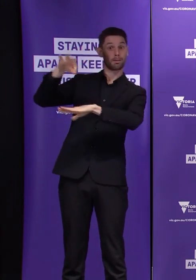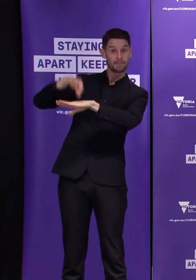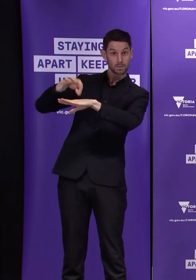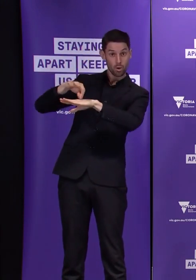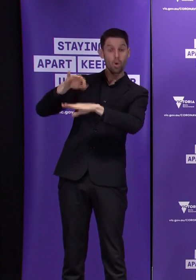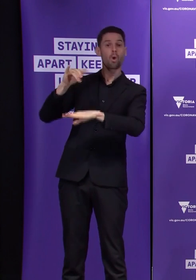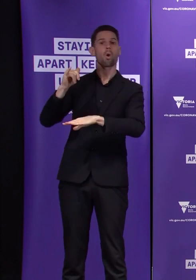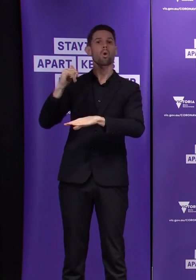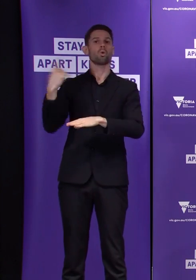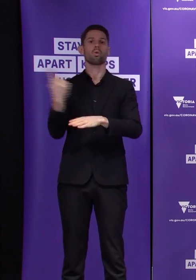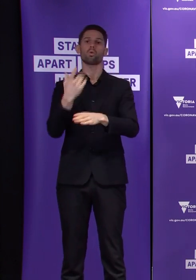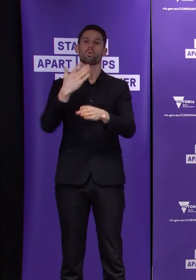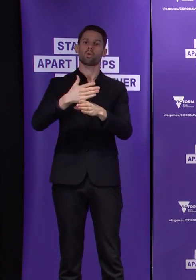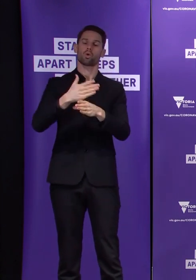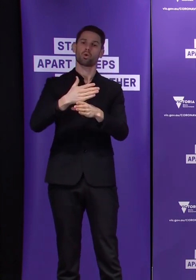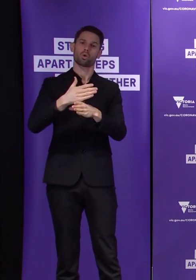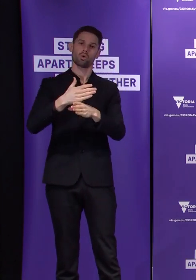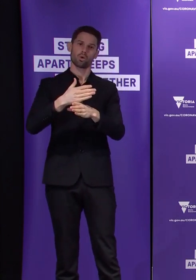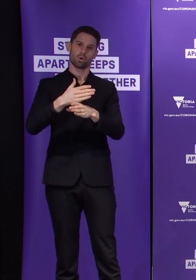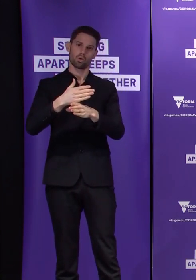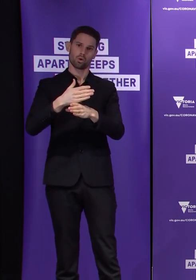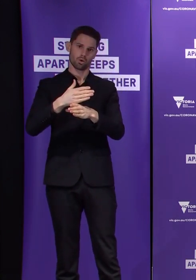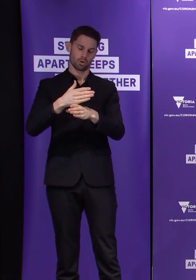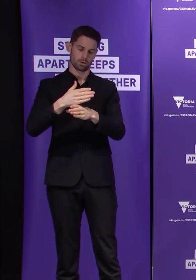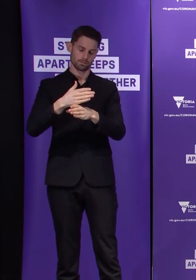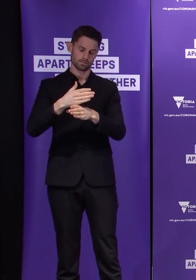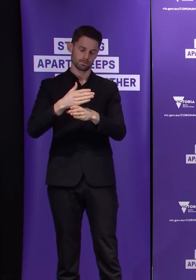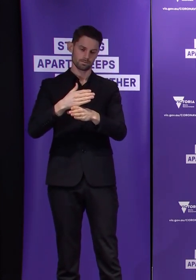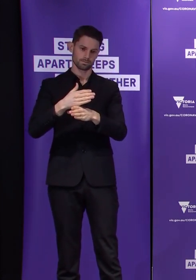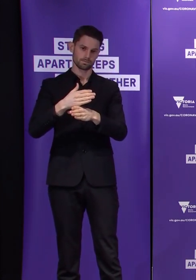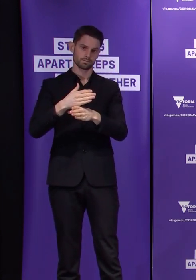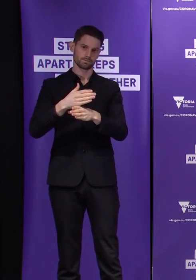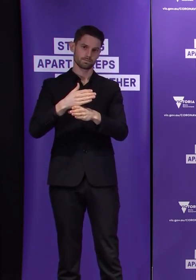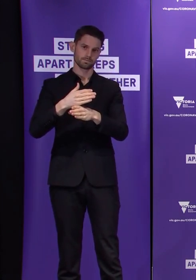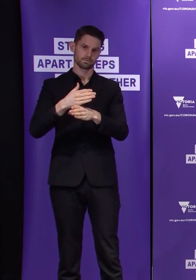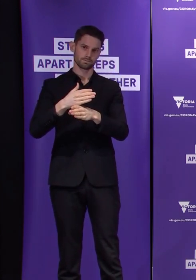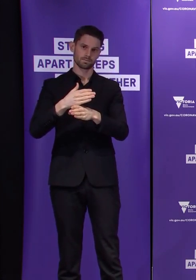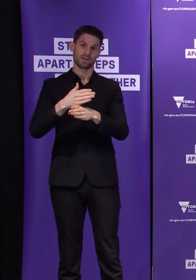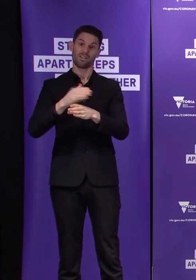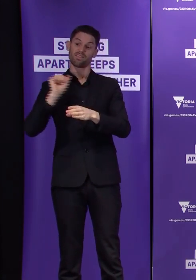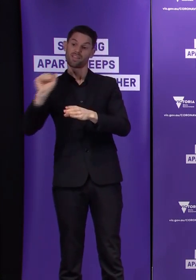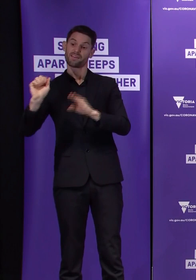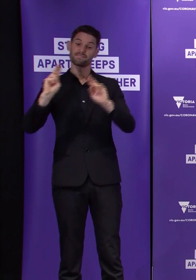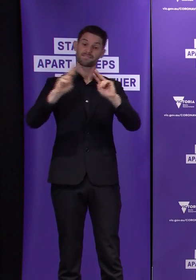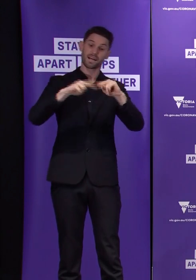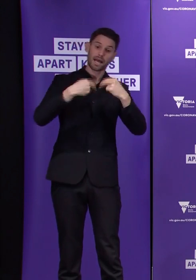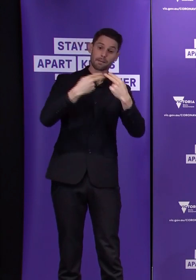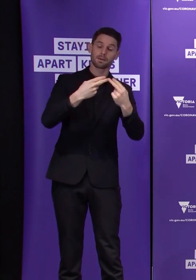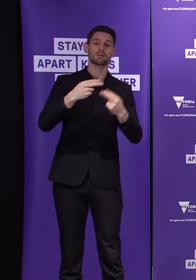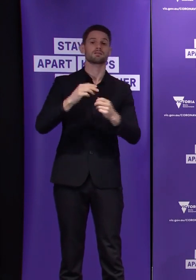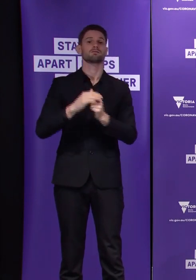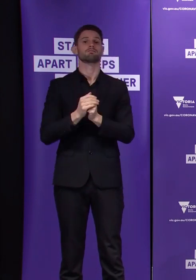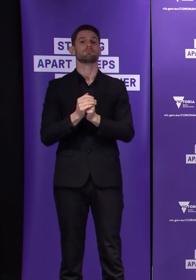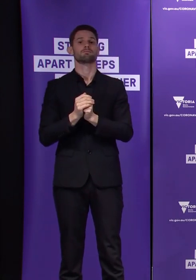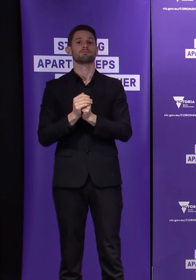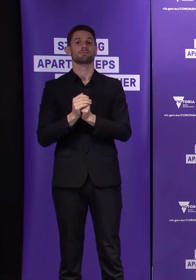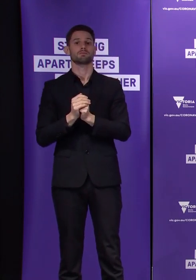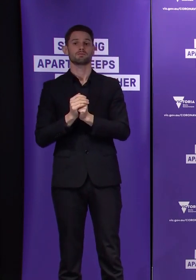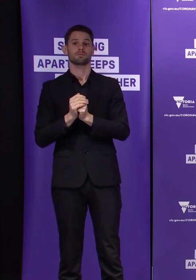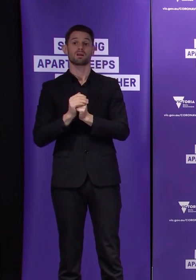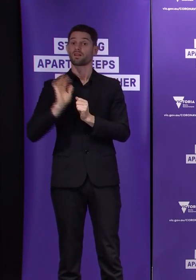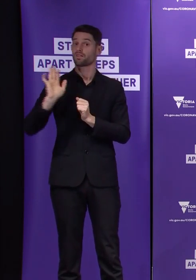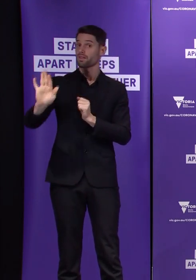will be people getting the virus, you know, family, friends, out in the community, staff